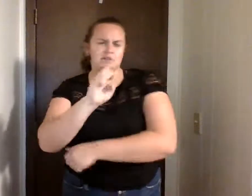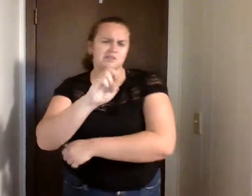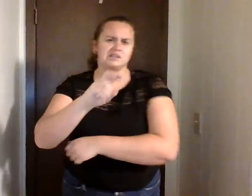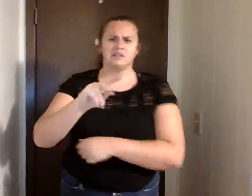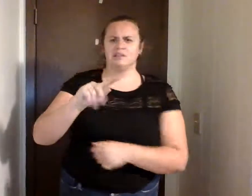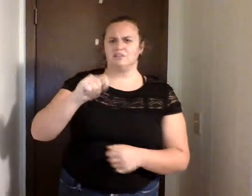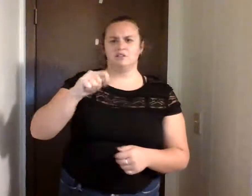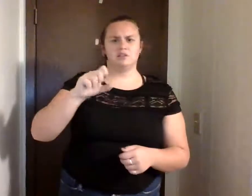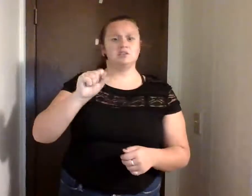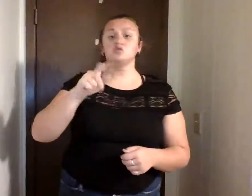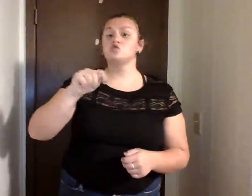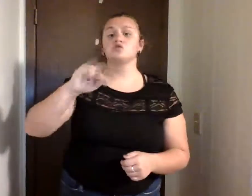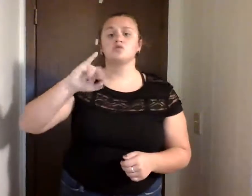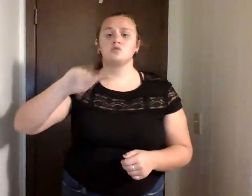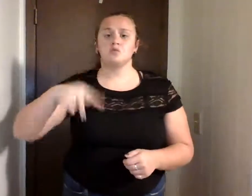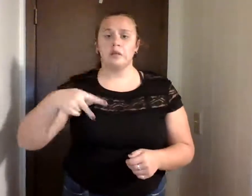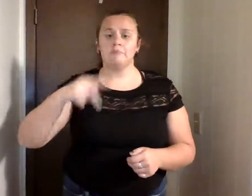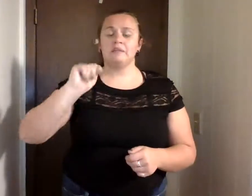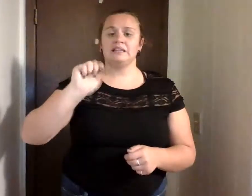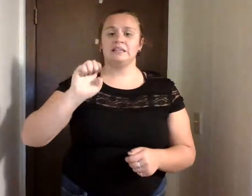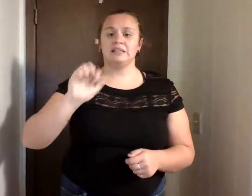stripteases. Imagine seeing that in your textbooks today.